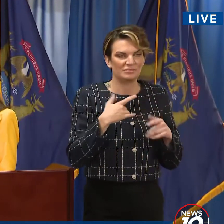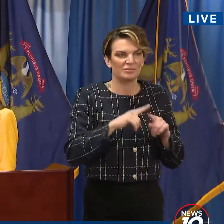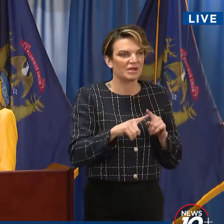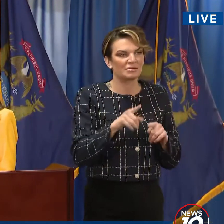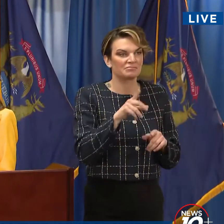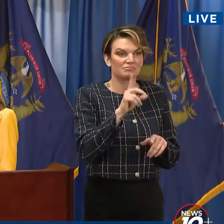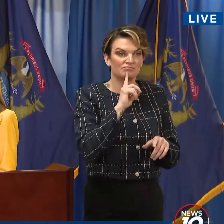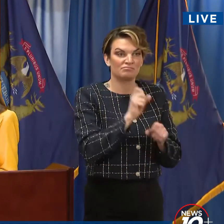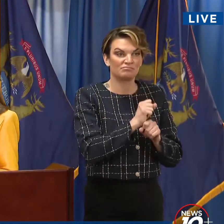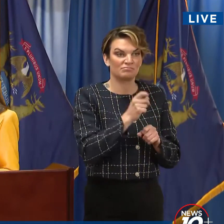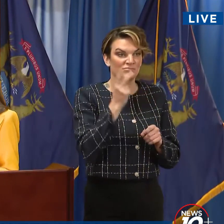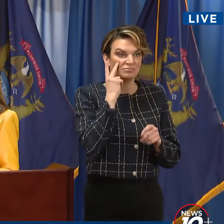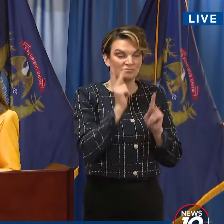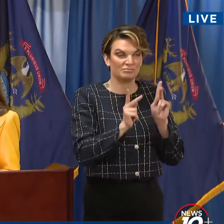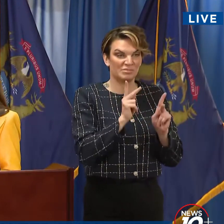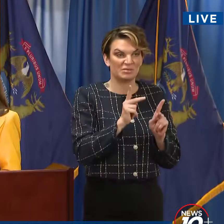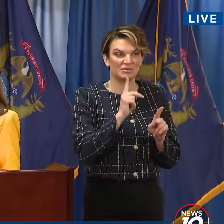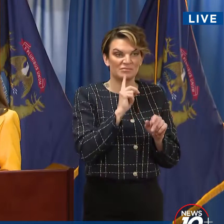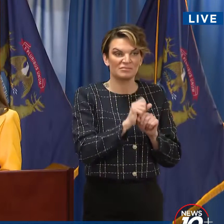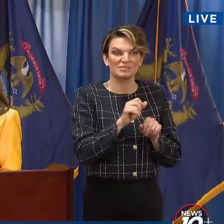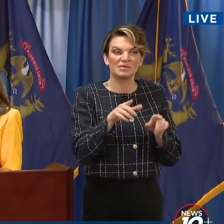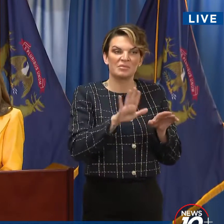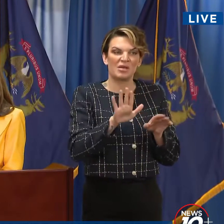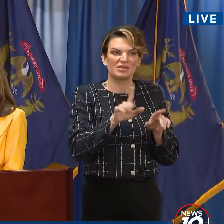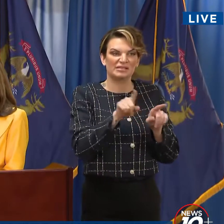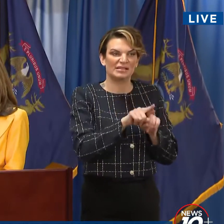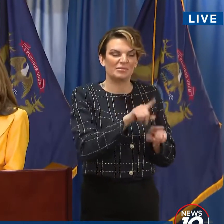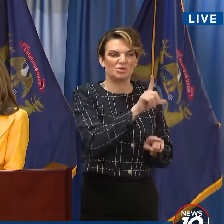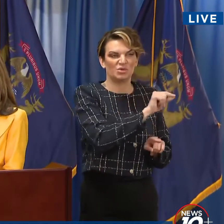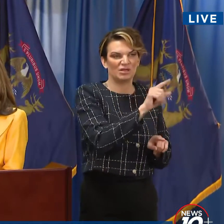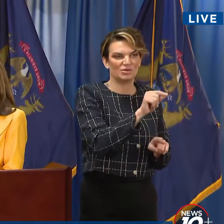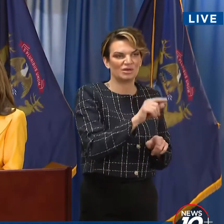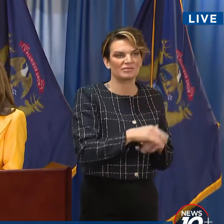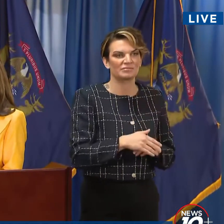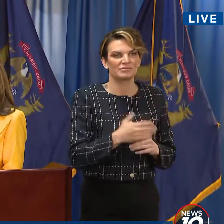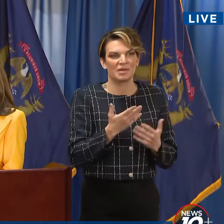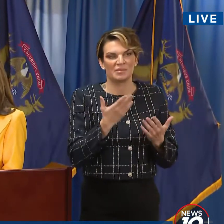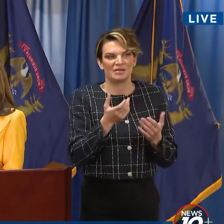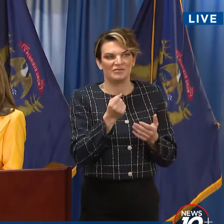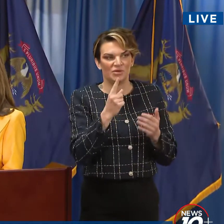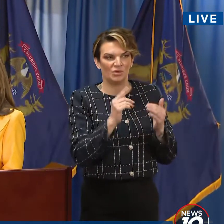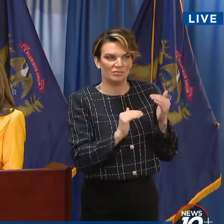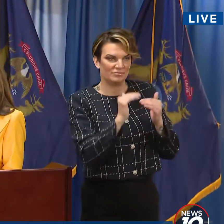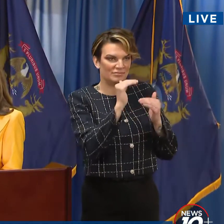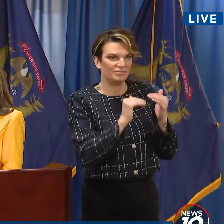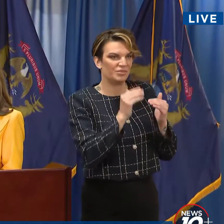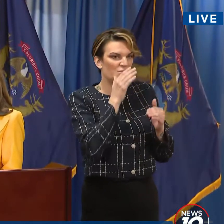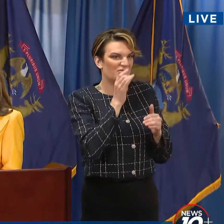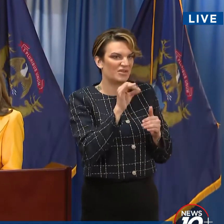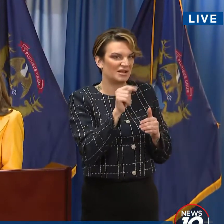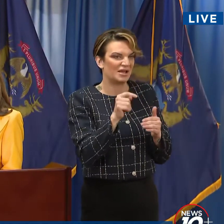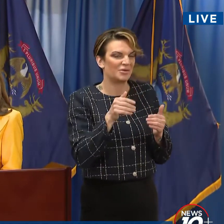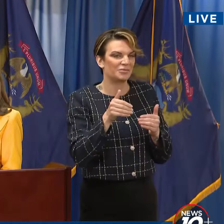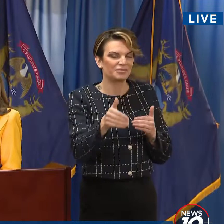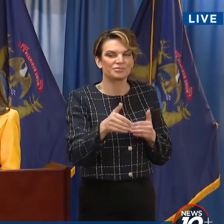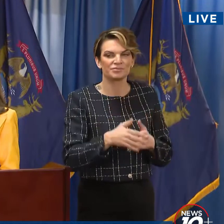that's not what we saw. We were essentially about where we were at 2020, give or take a few thousand, and we'll figure those specifics out in the days ahead.